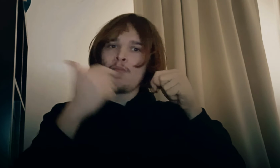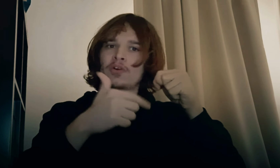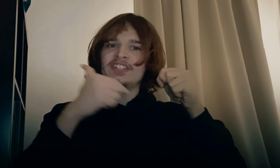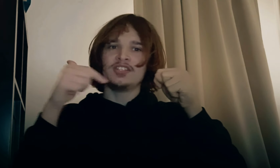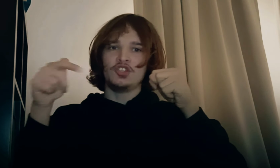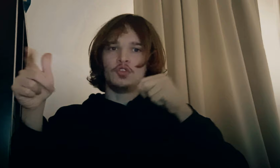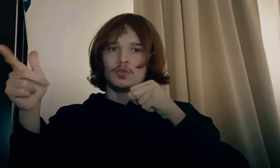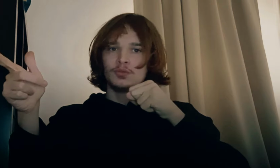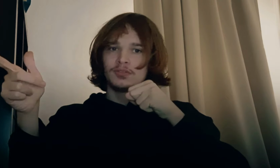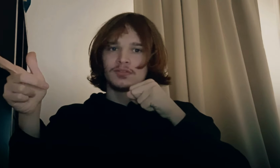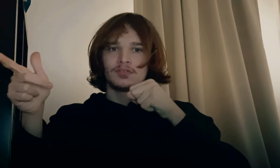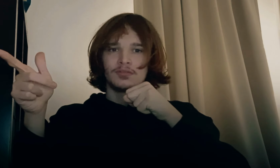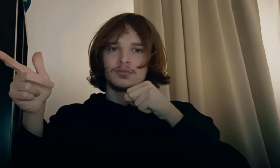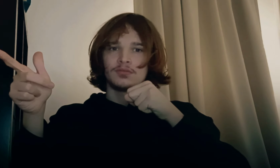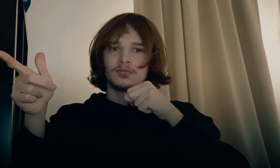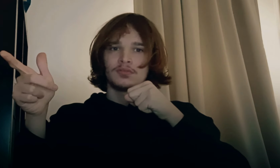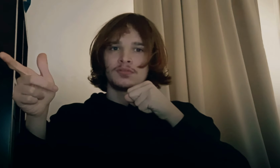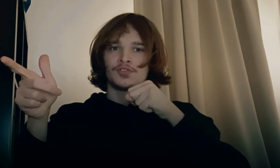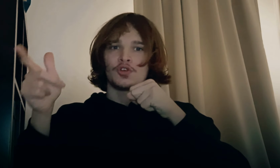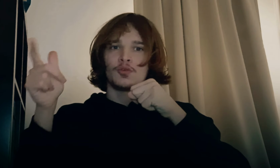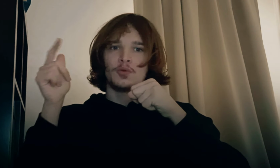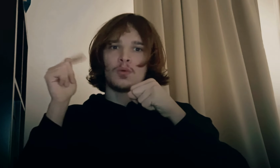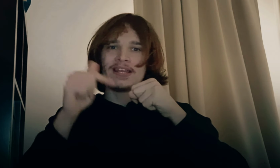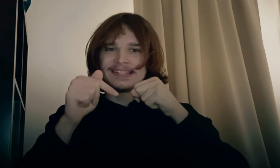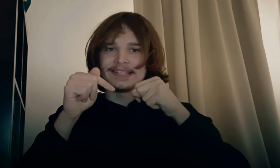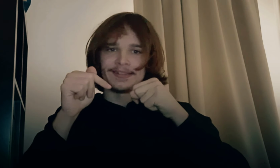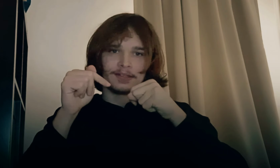someone lead you. So you listen.